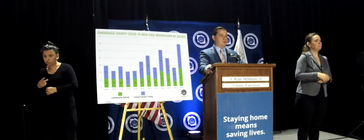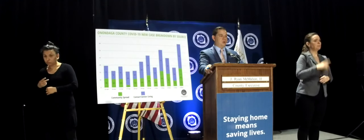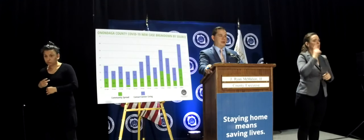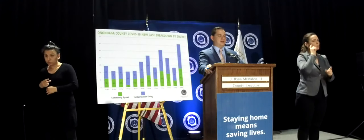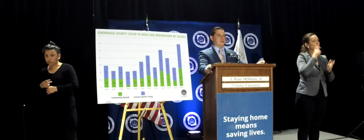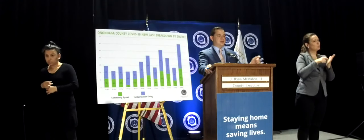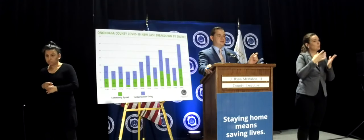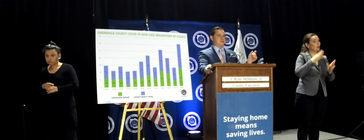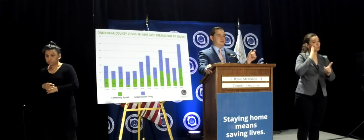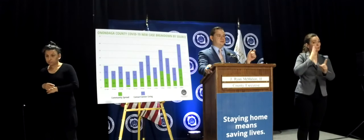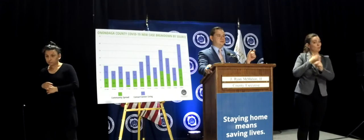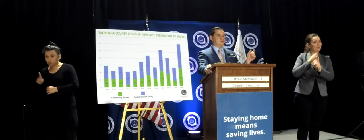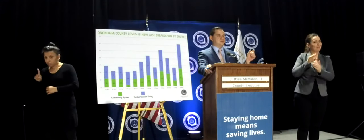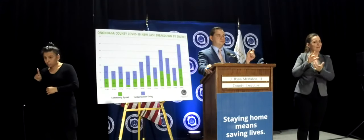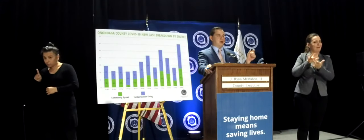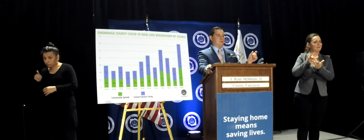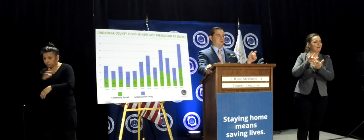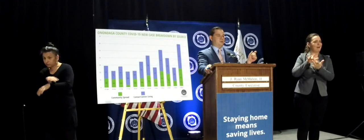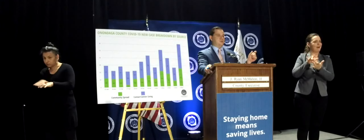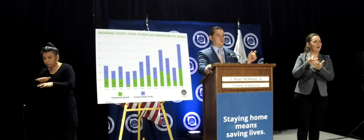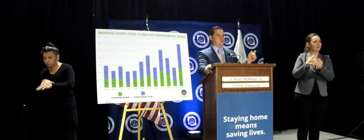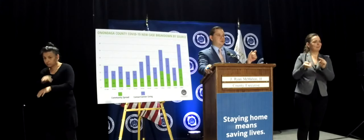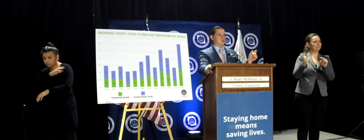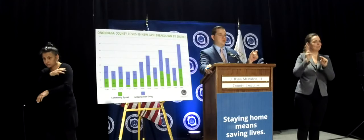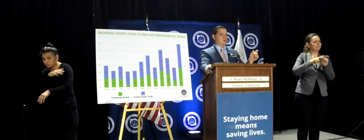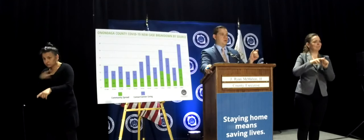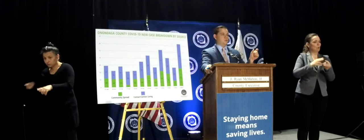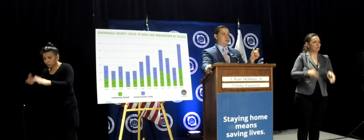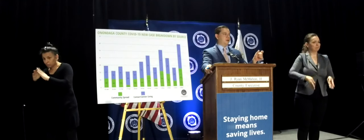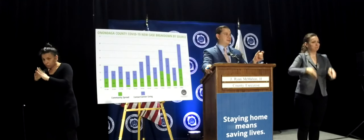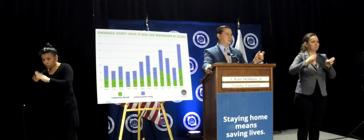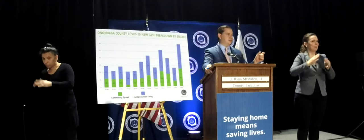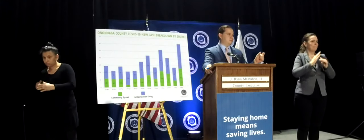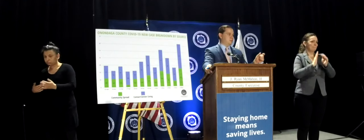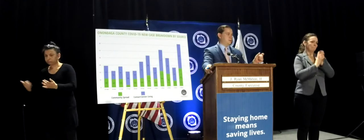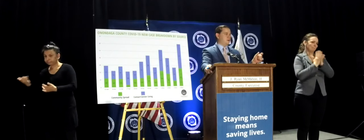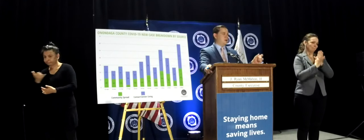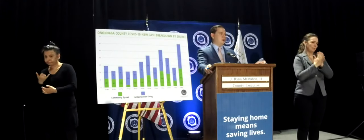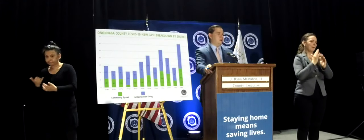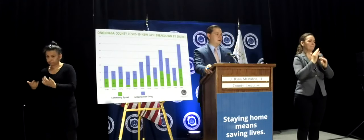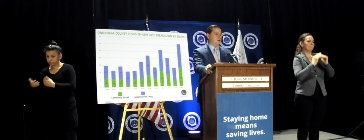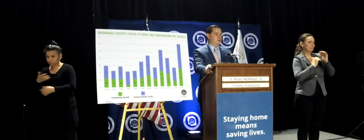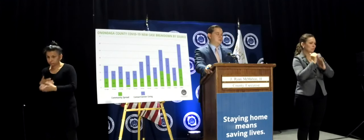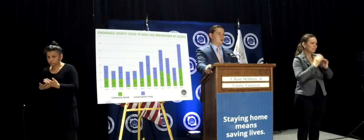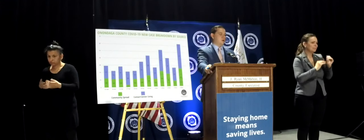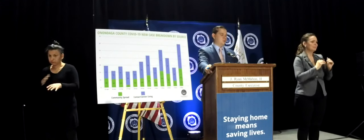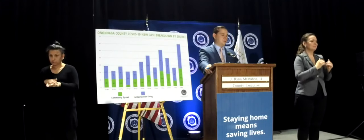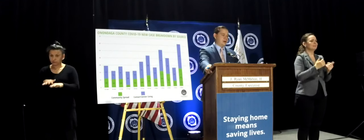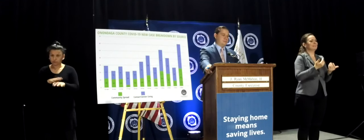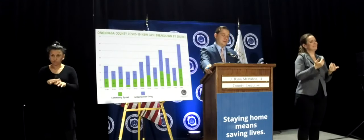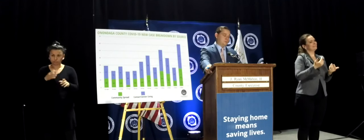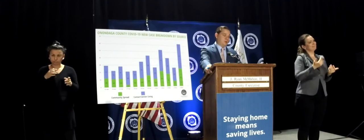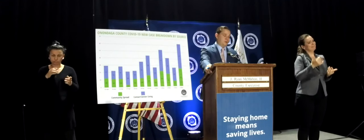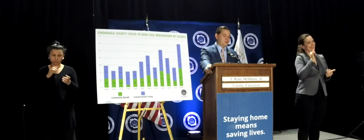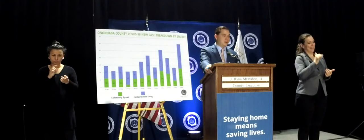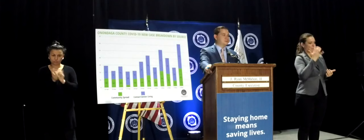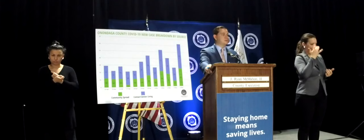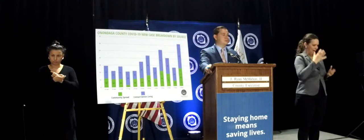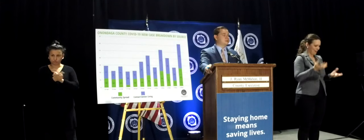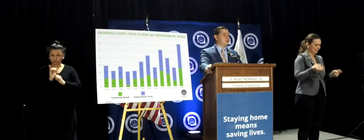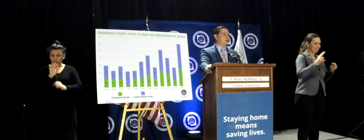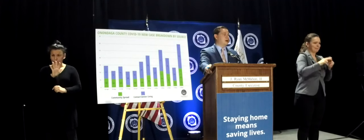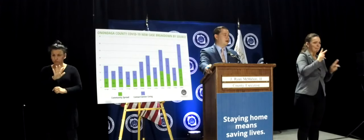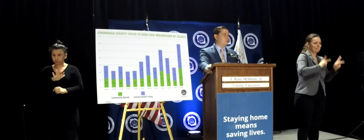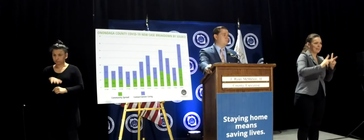you see more contacts in properties where there's more density. And so that makes perfect